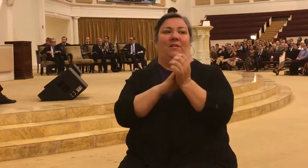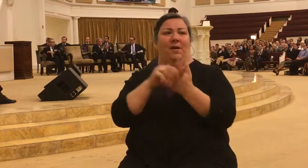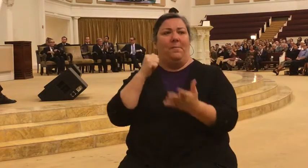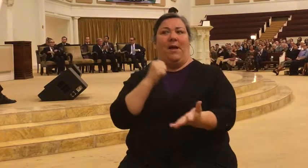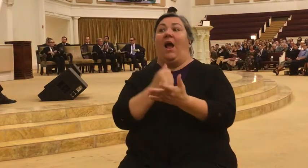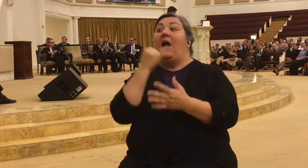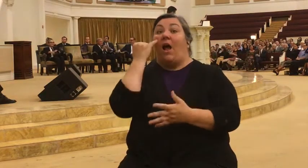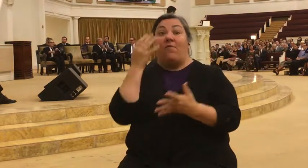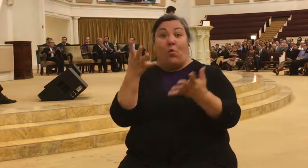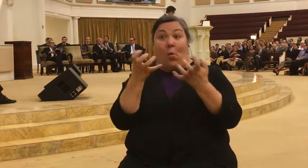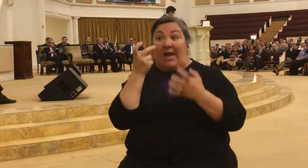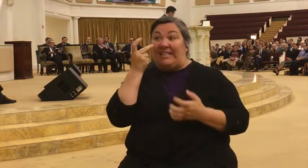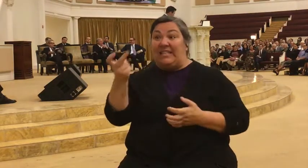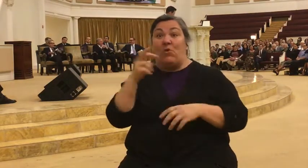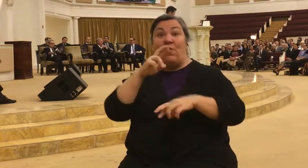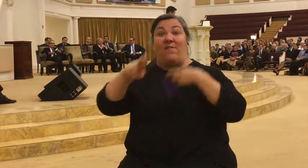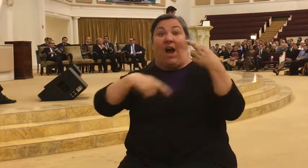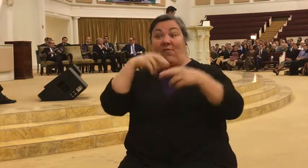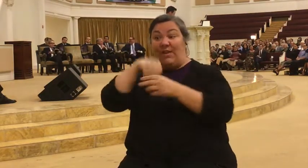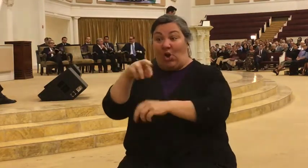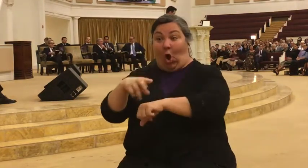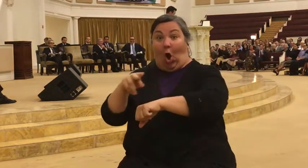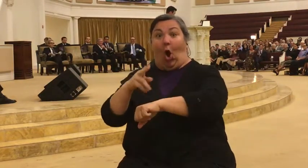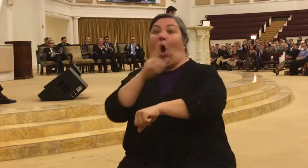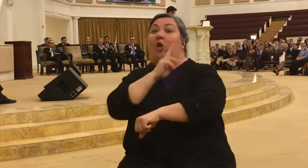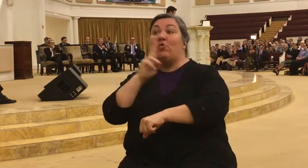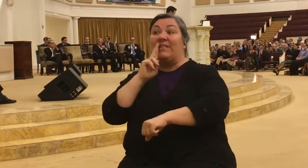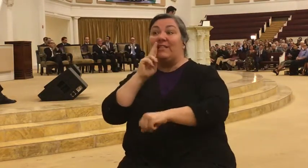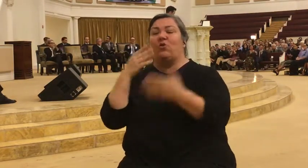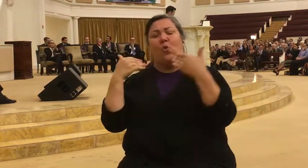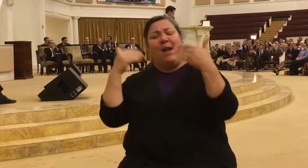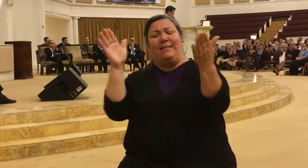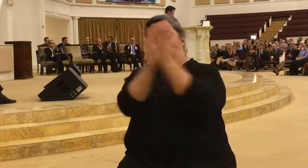Amen. If you want to see a revival in Honduras, would you clap your hands to the Lord?